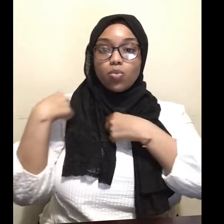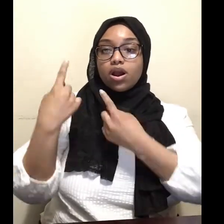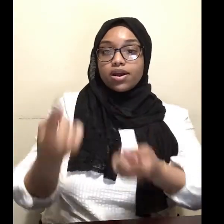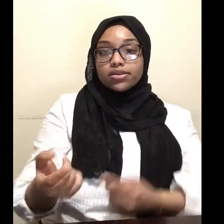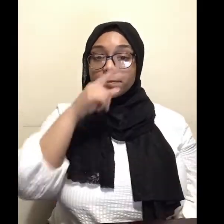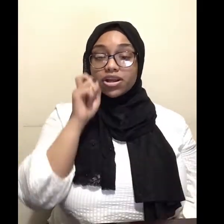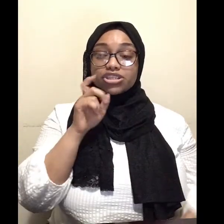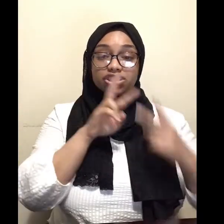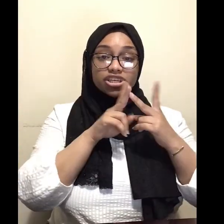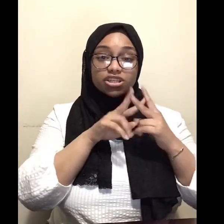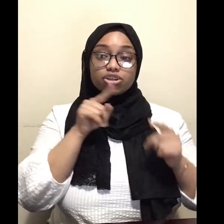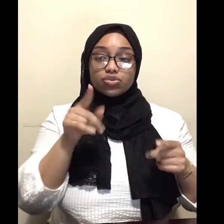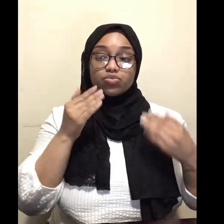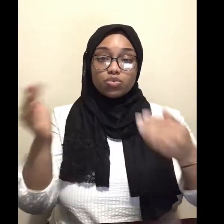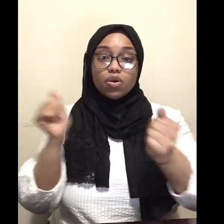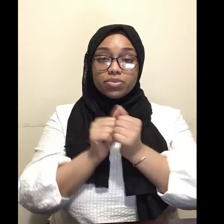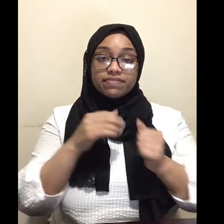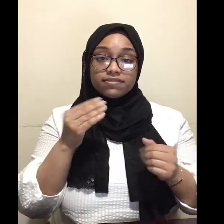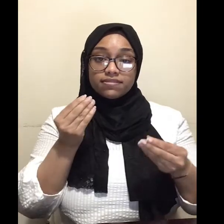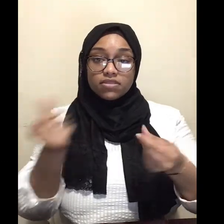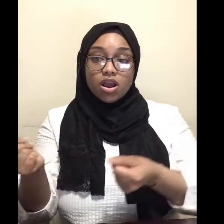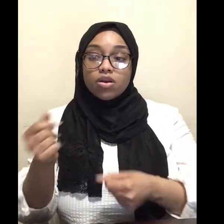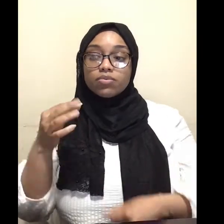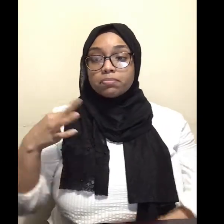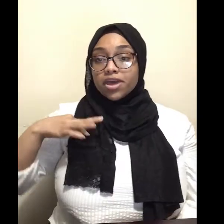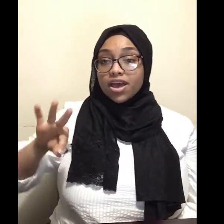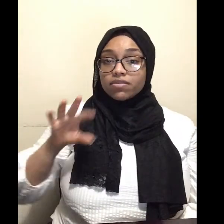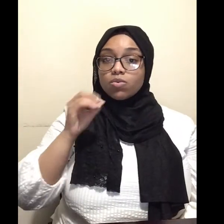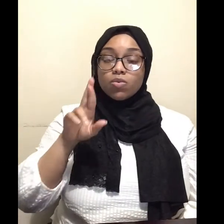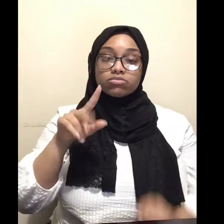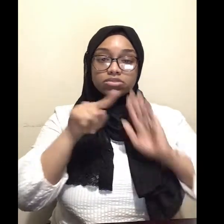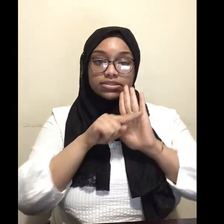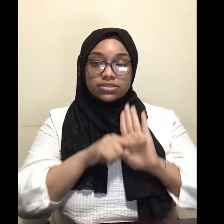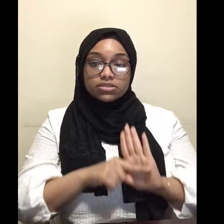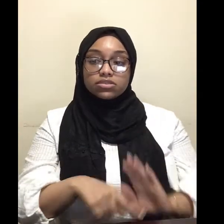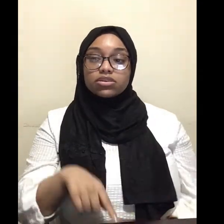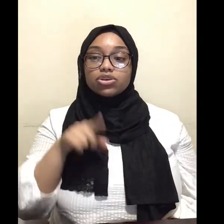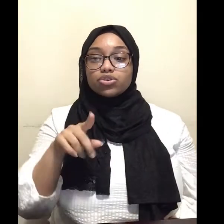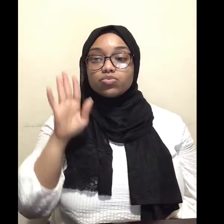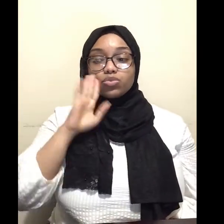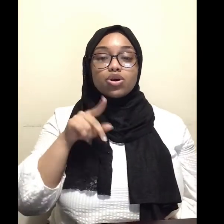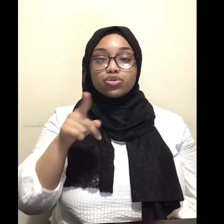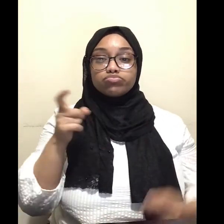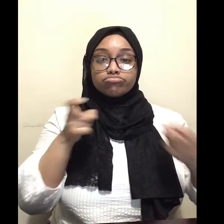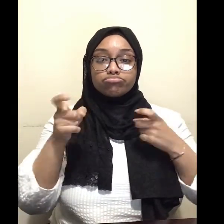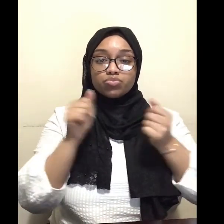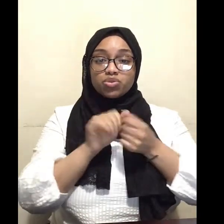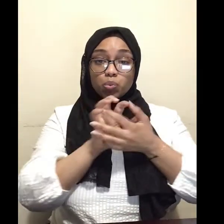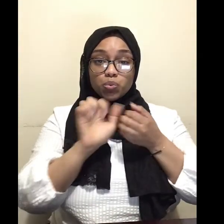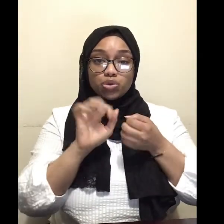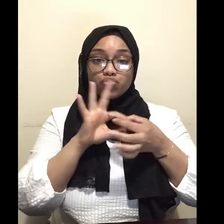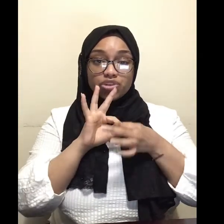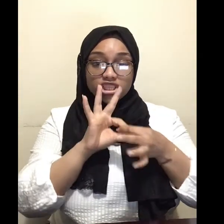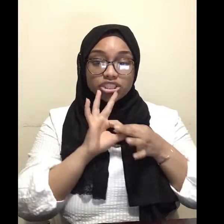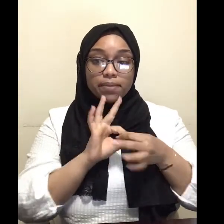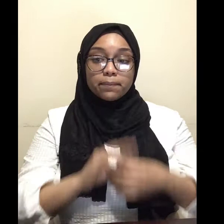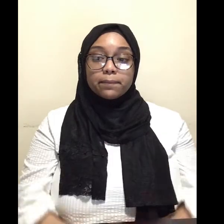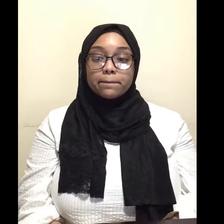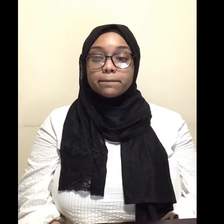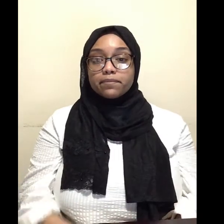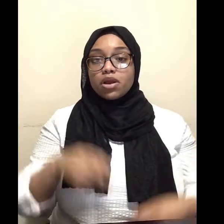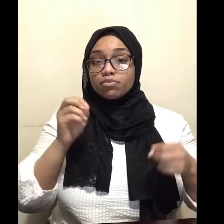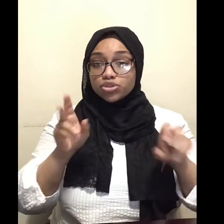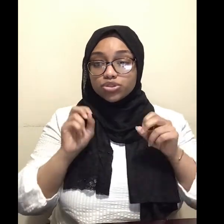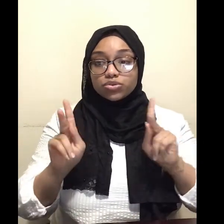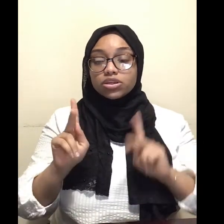here that because your board term is ending in a few months, you might decide that it's actually just not worth it for you